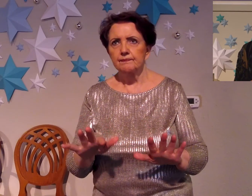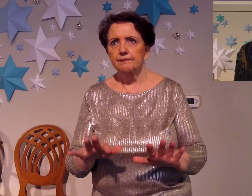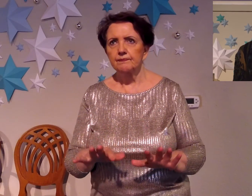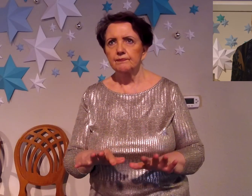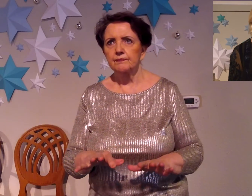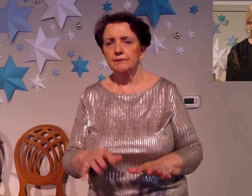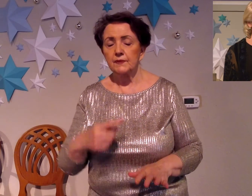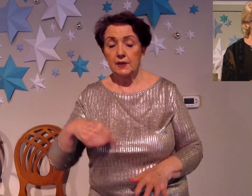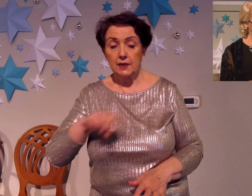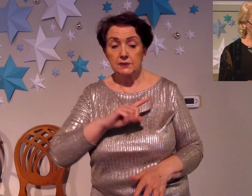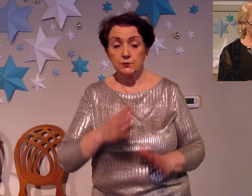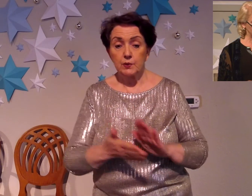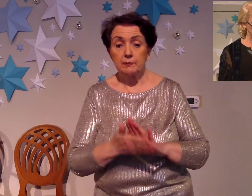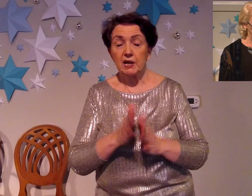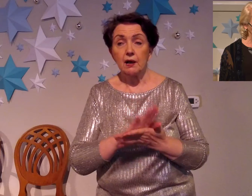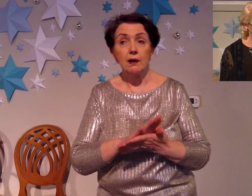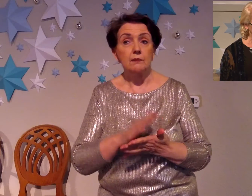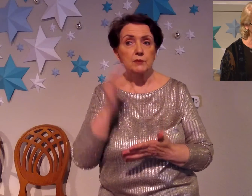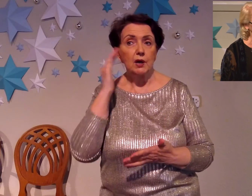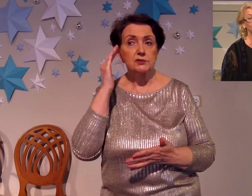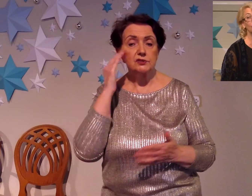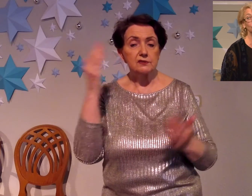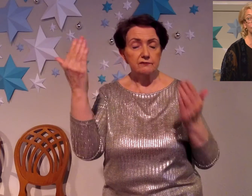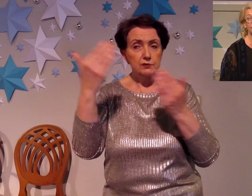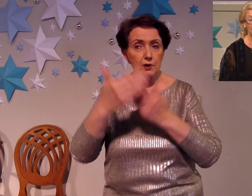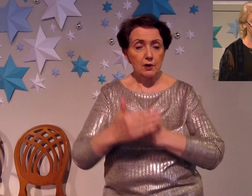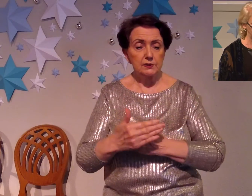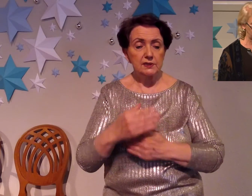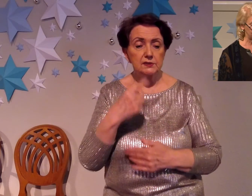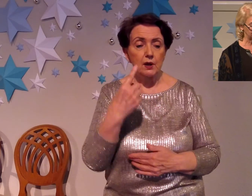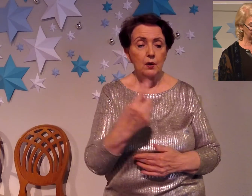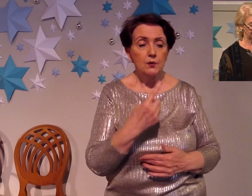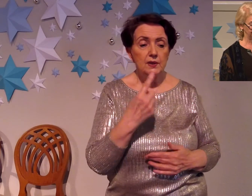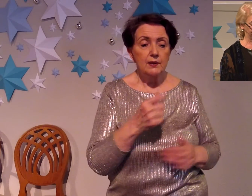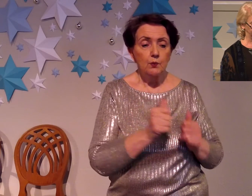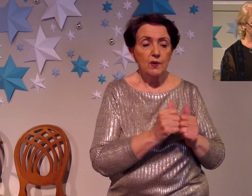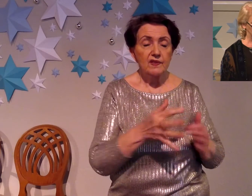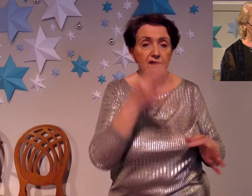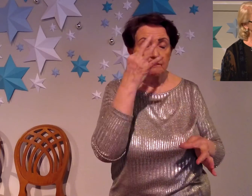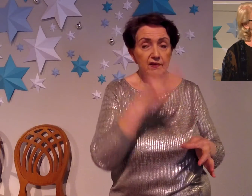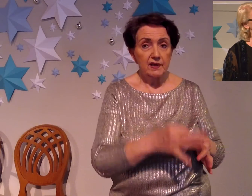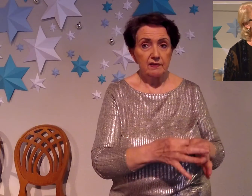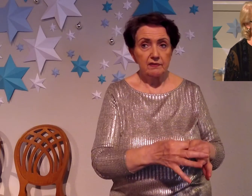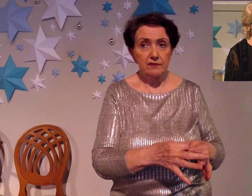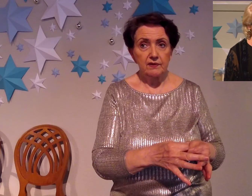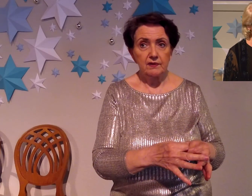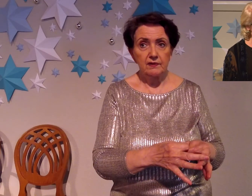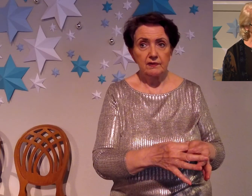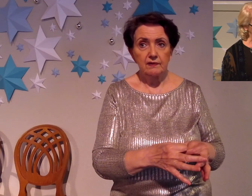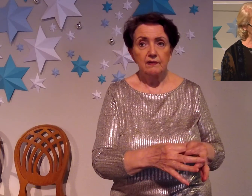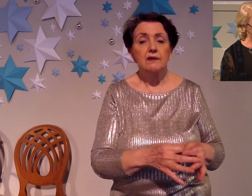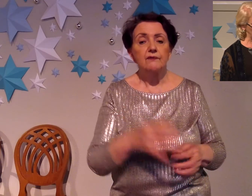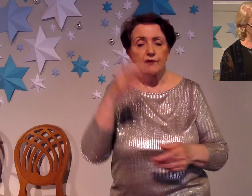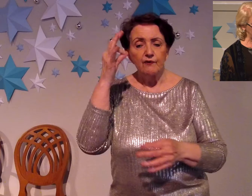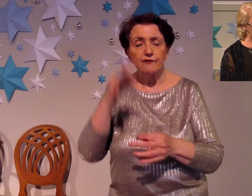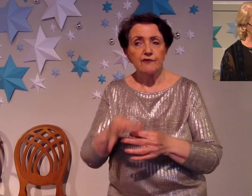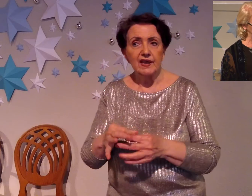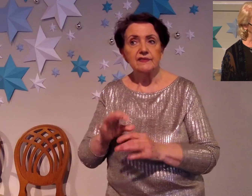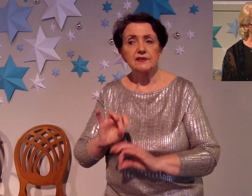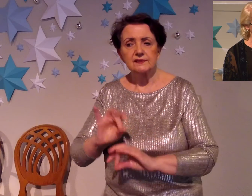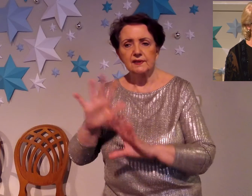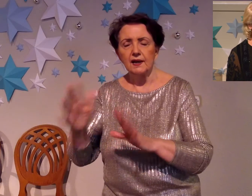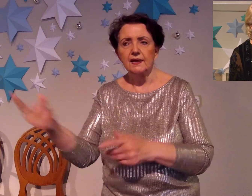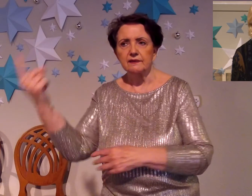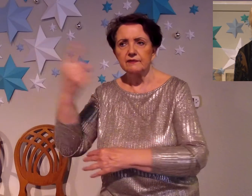And as we become conscious of darkness, only when we are without faith. For faith is ever the light of our day